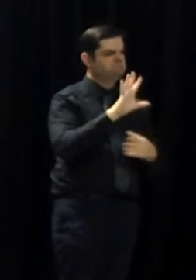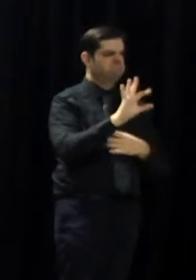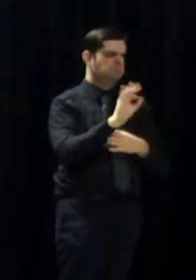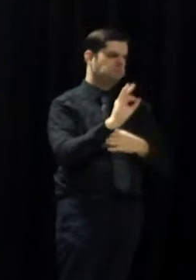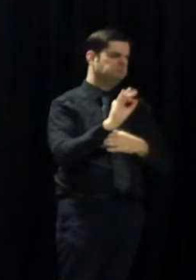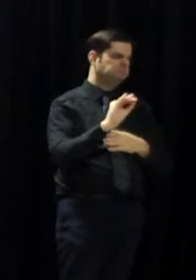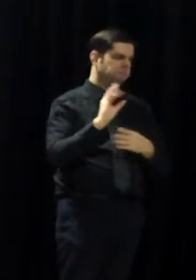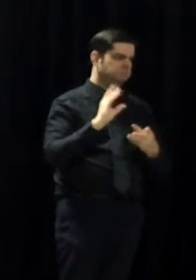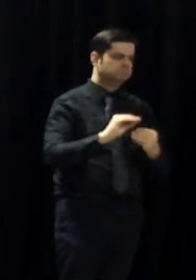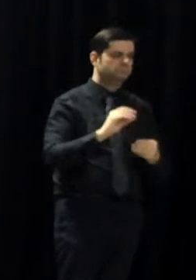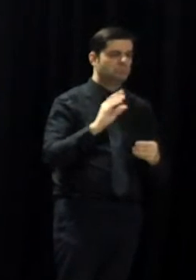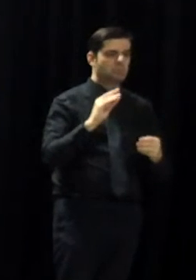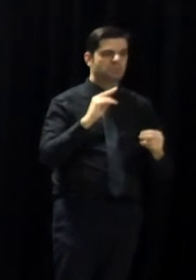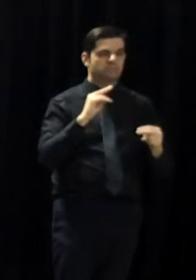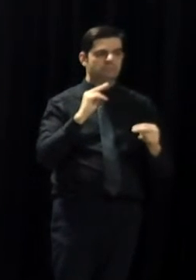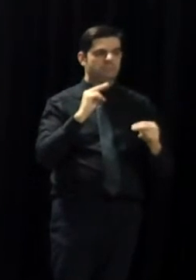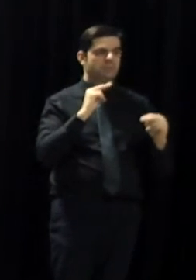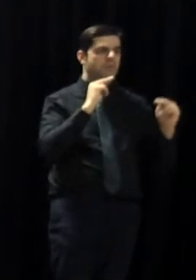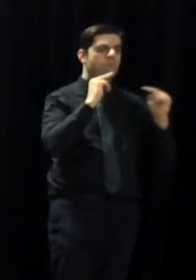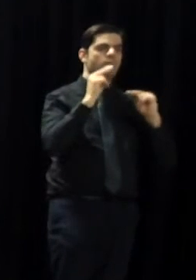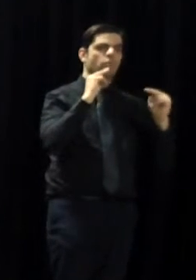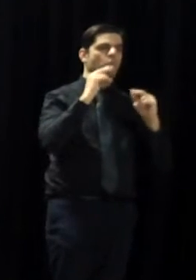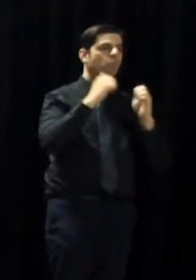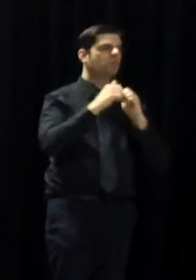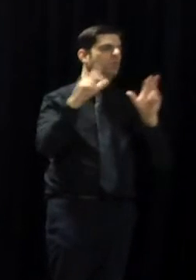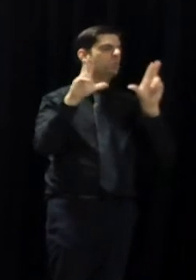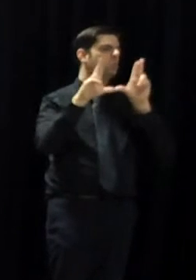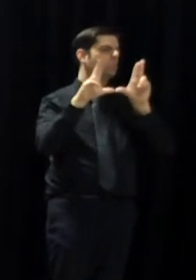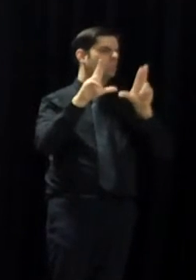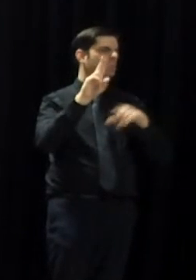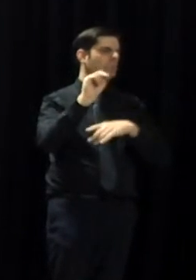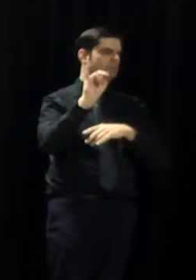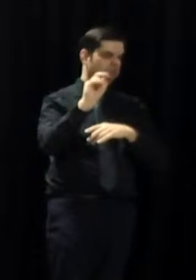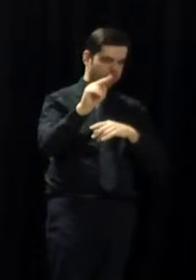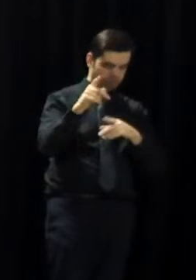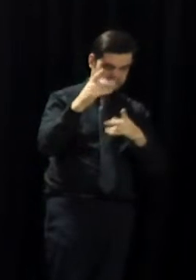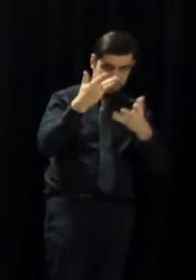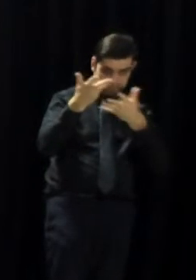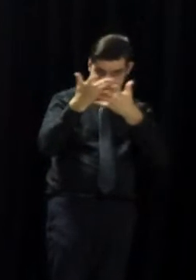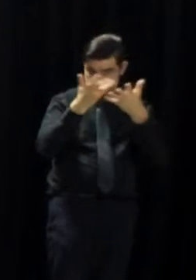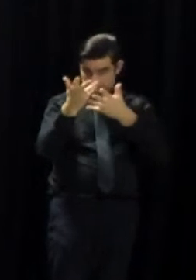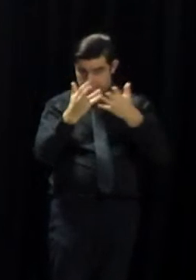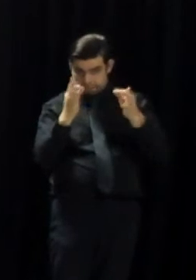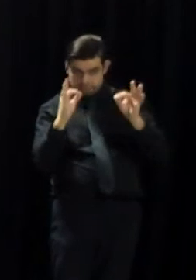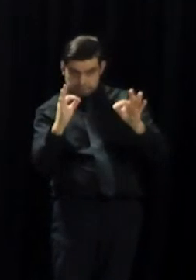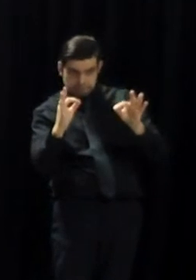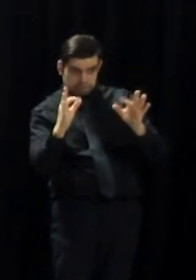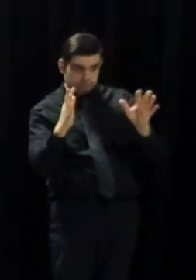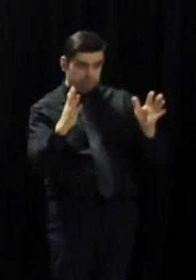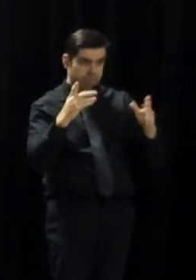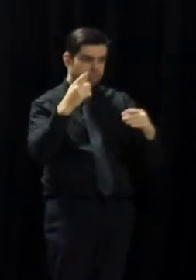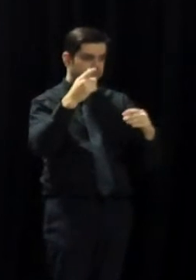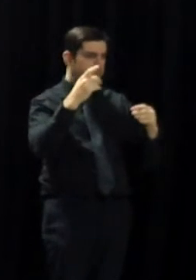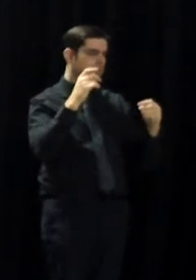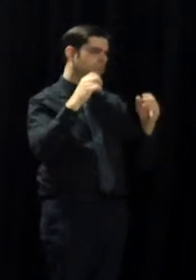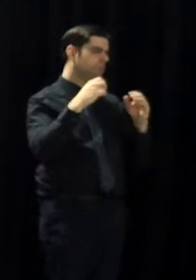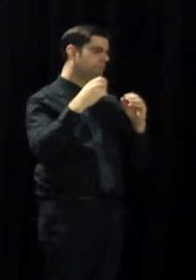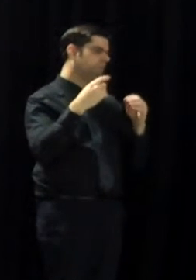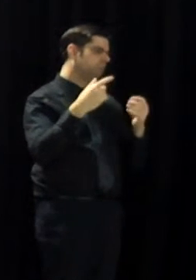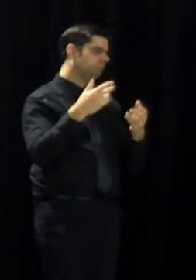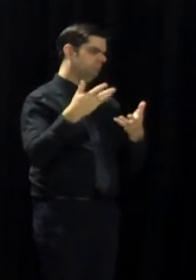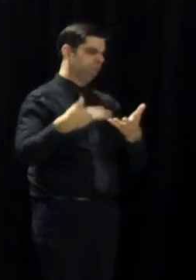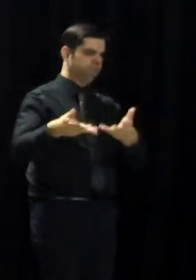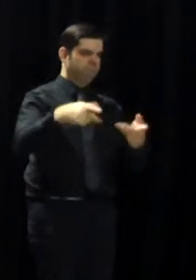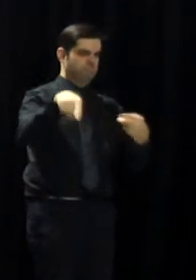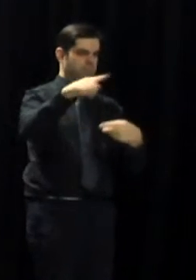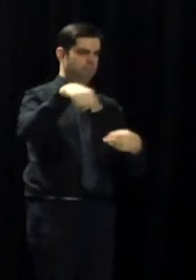that's done, that can happen. But outside of that effort, yes, we would bring on 103